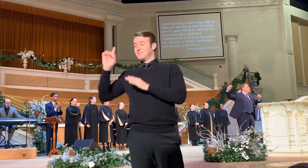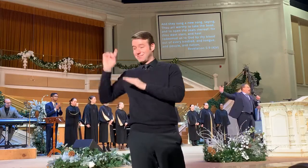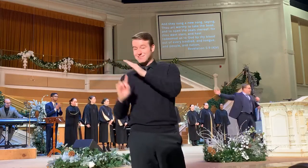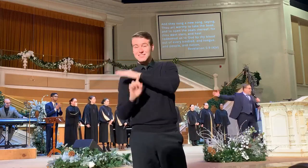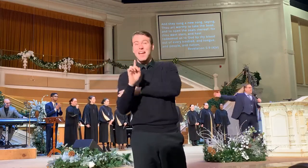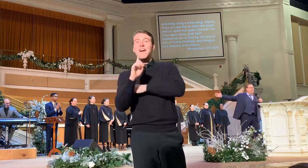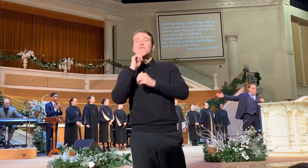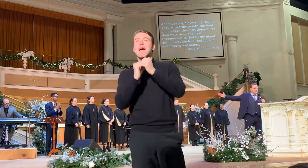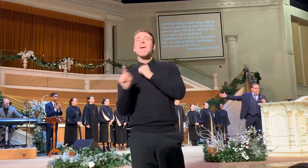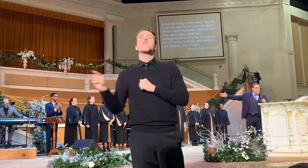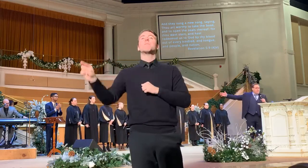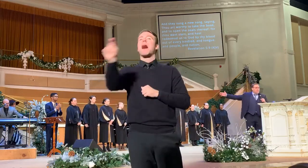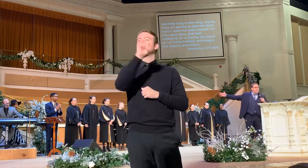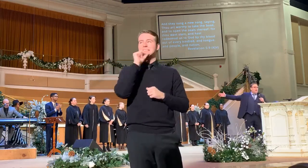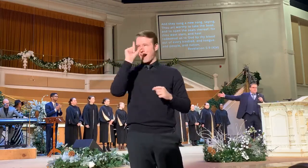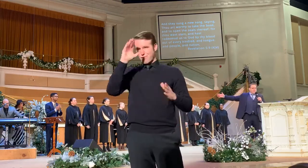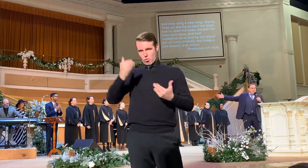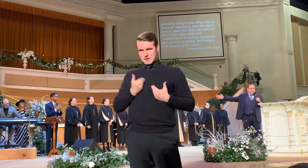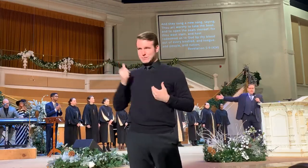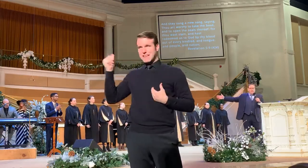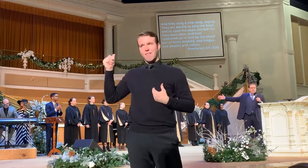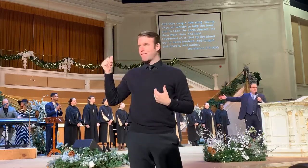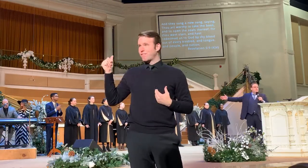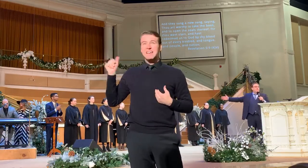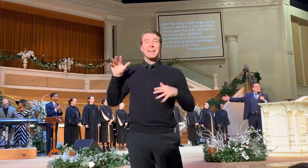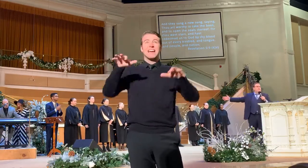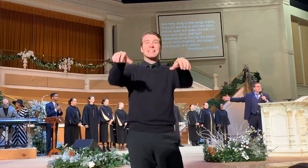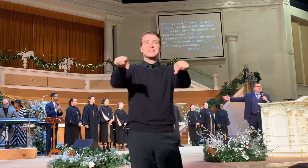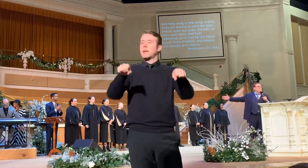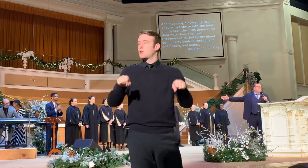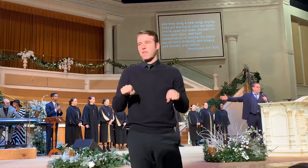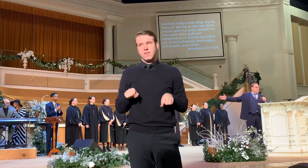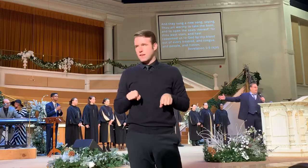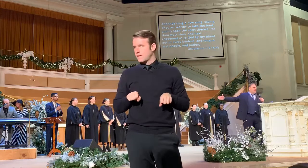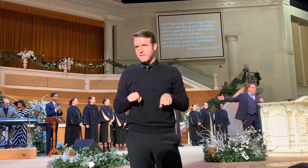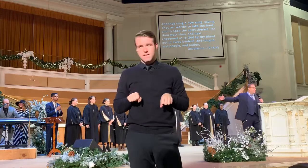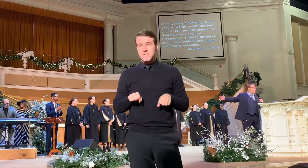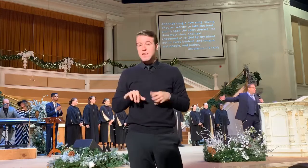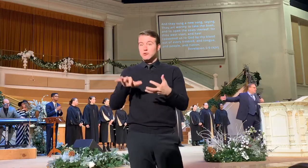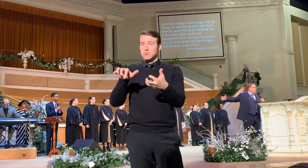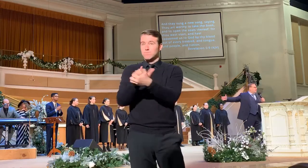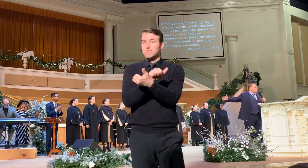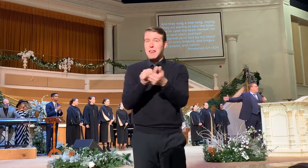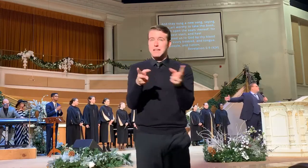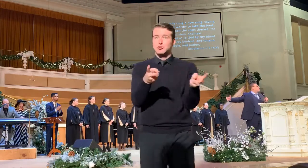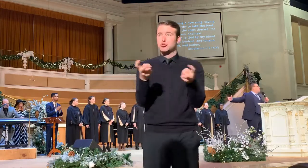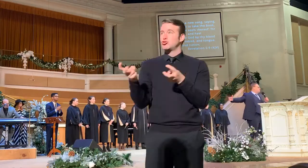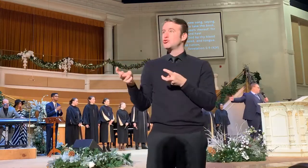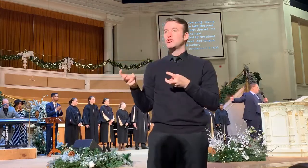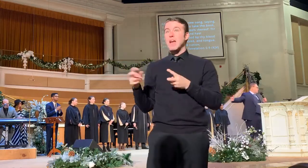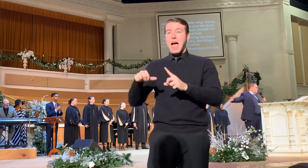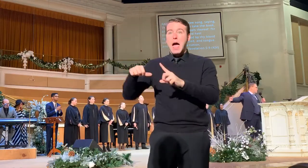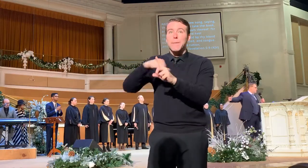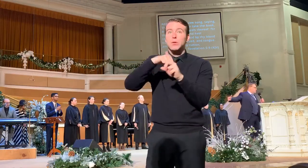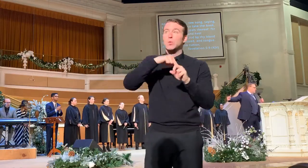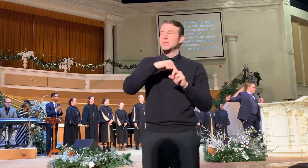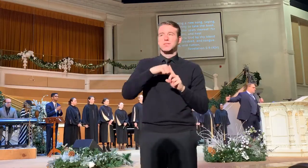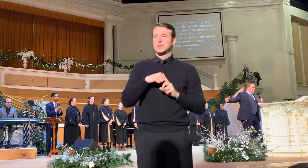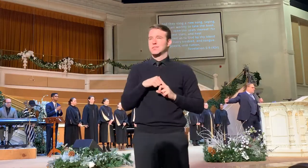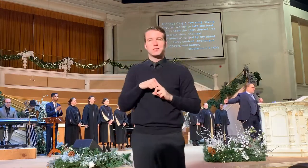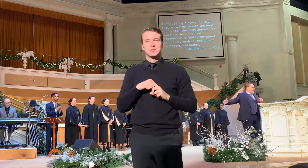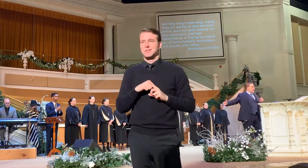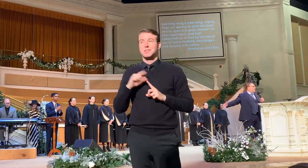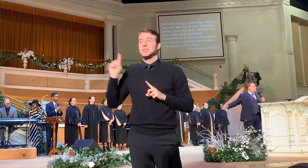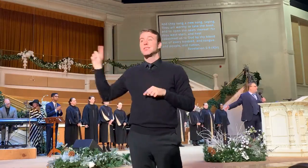for everybody. Not to take, not to pillage, not to abuse.